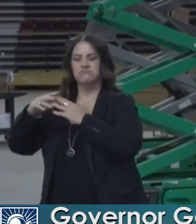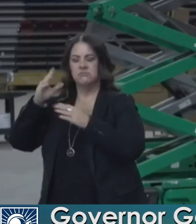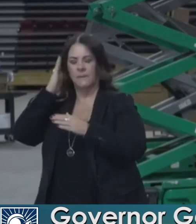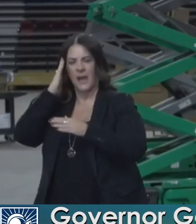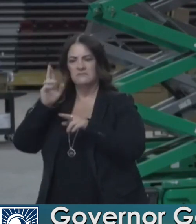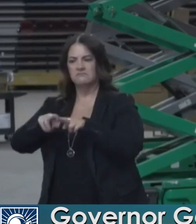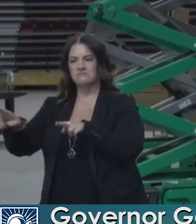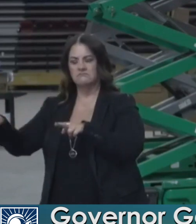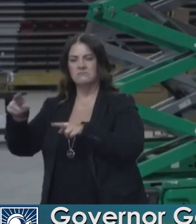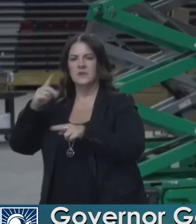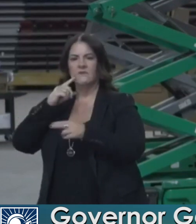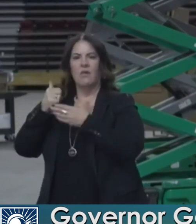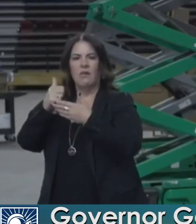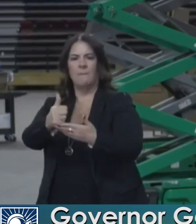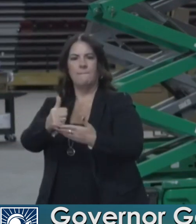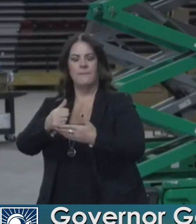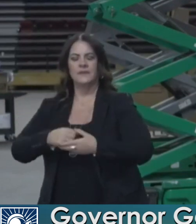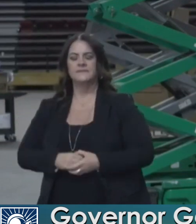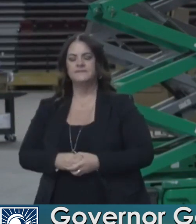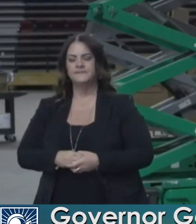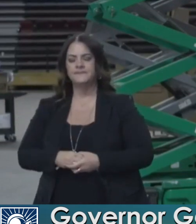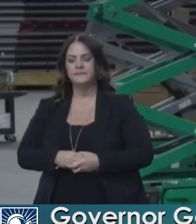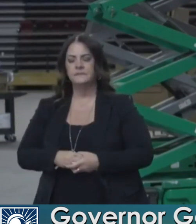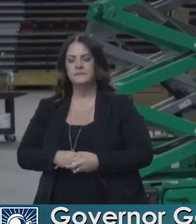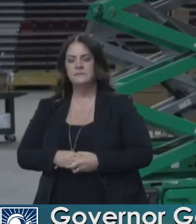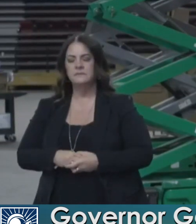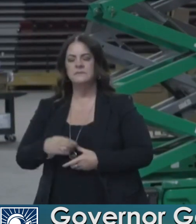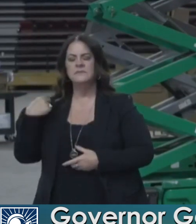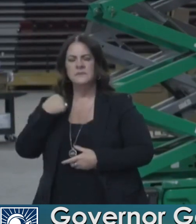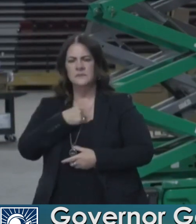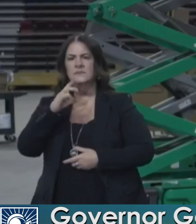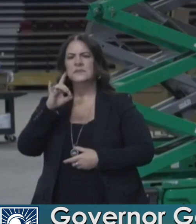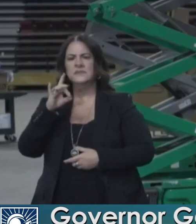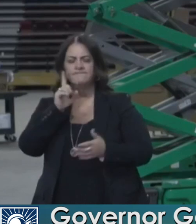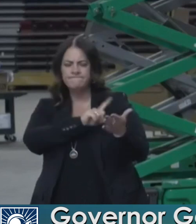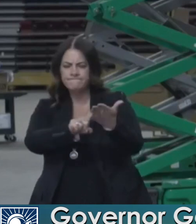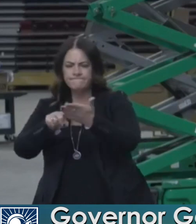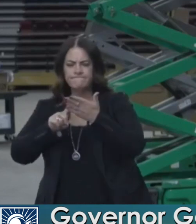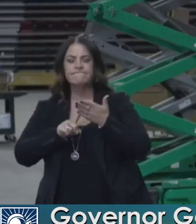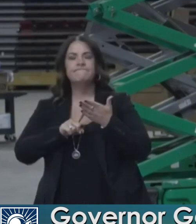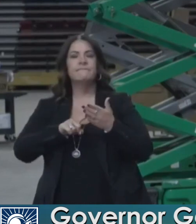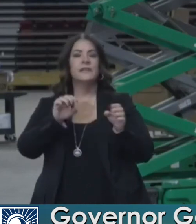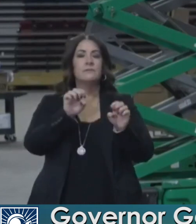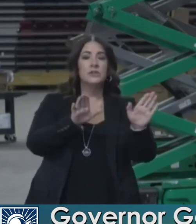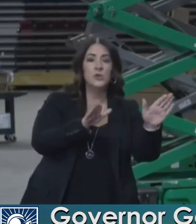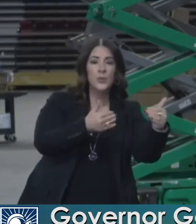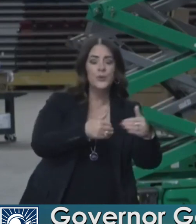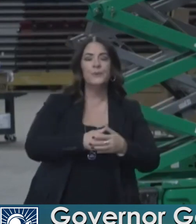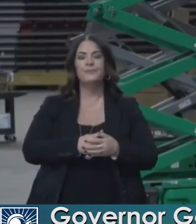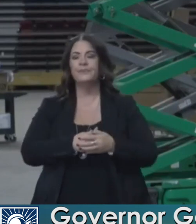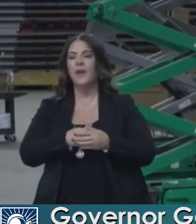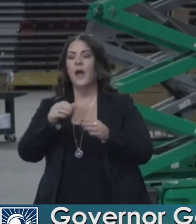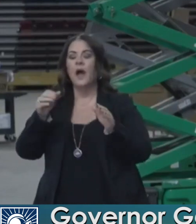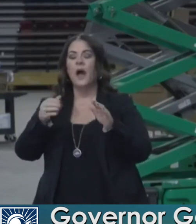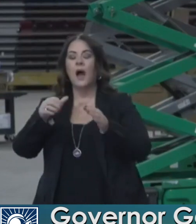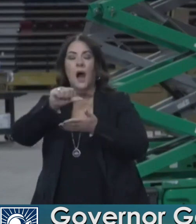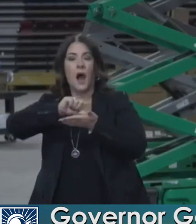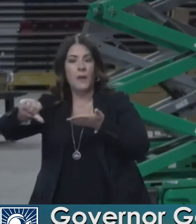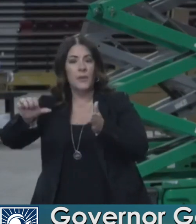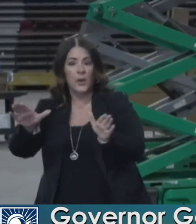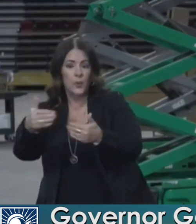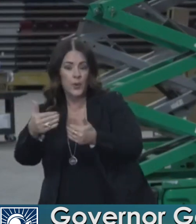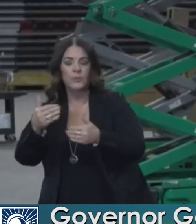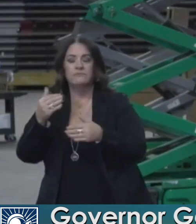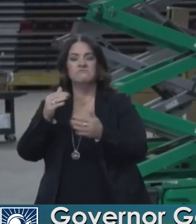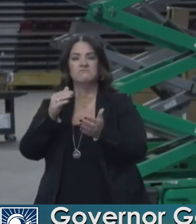in and around those hospital footprints, in and around the emergency rooms, in and around the operating rooms, with